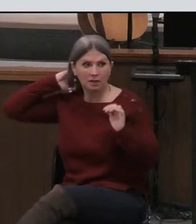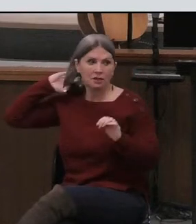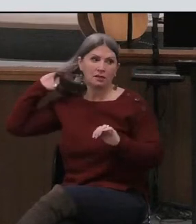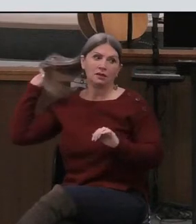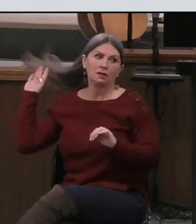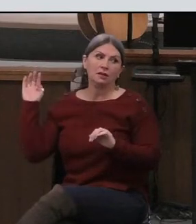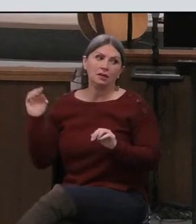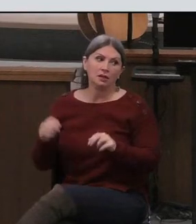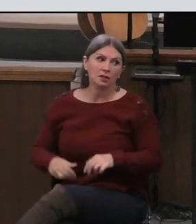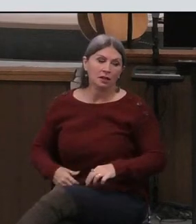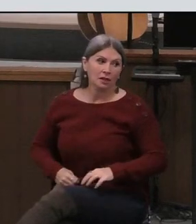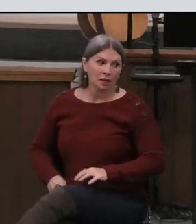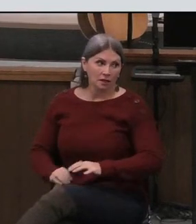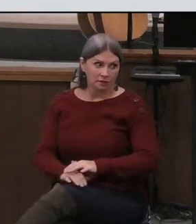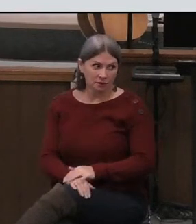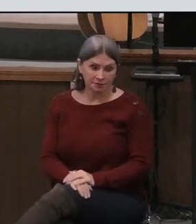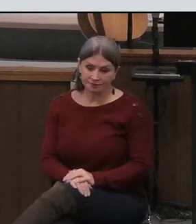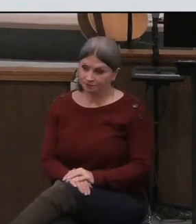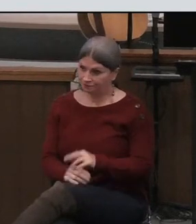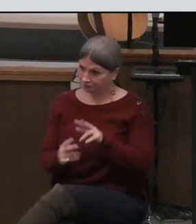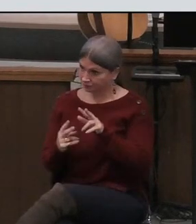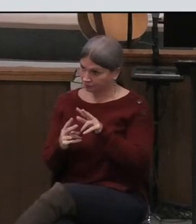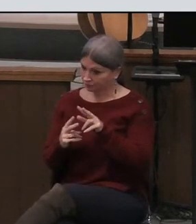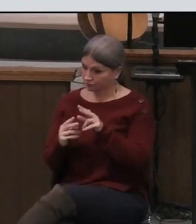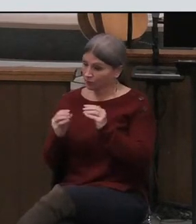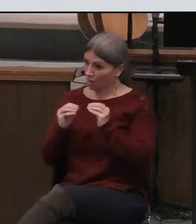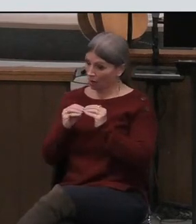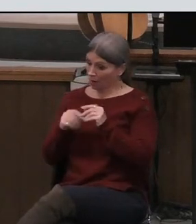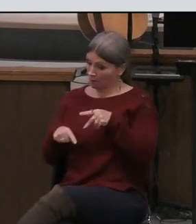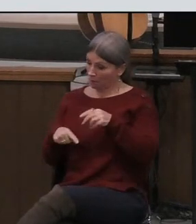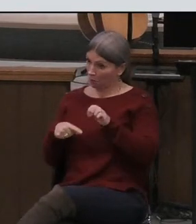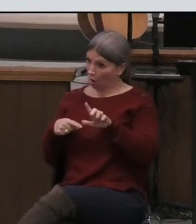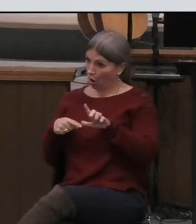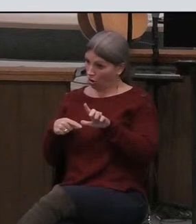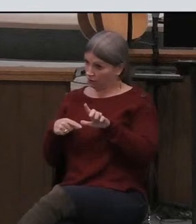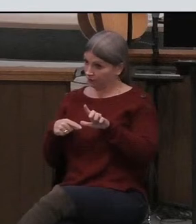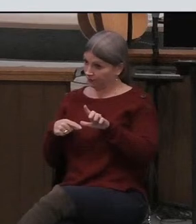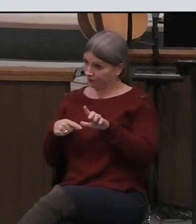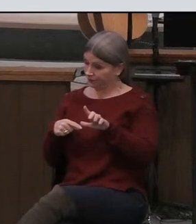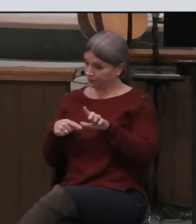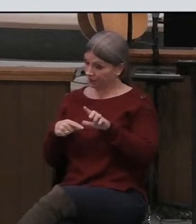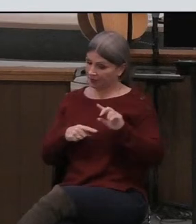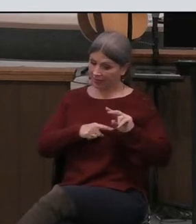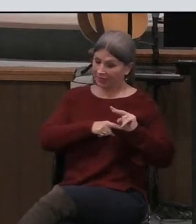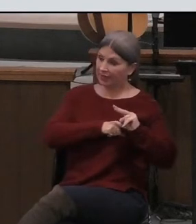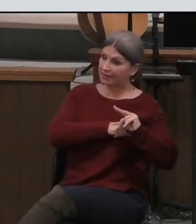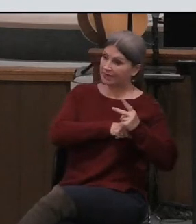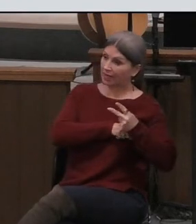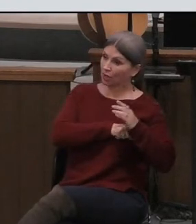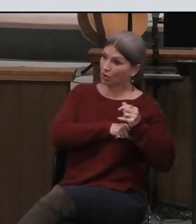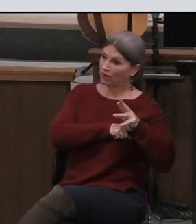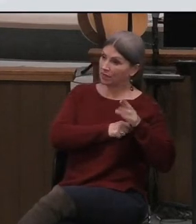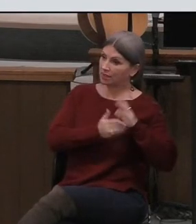Here are a few things, few more things about Paul. Out of 2 Corinthians